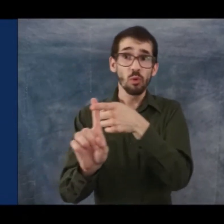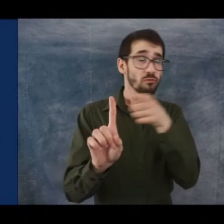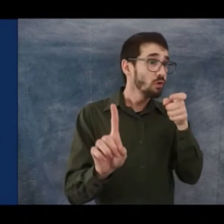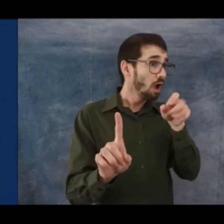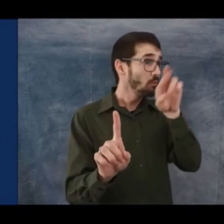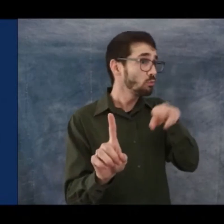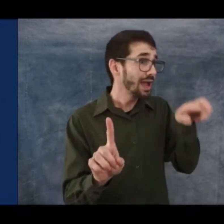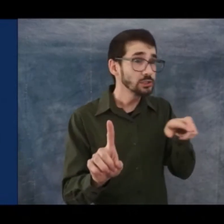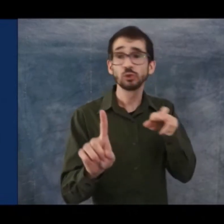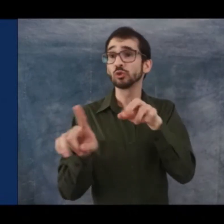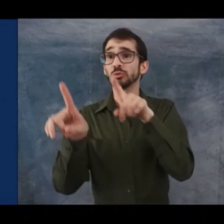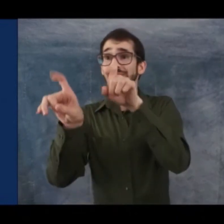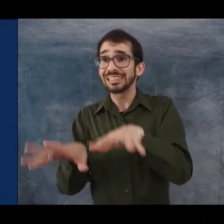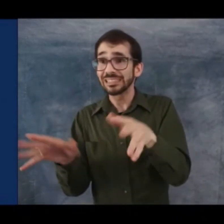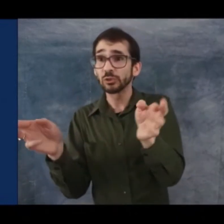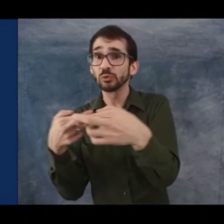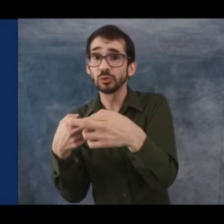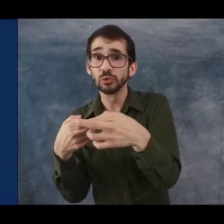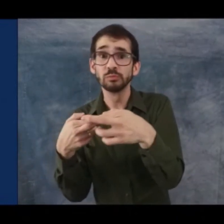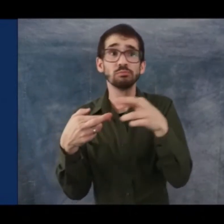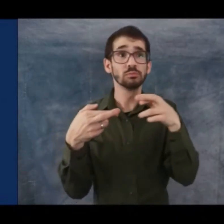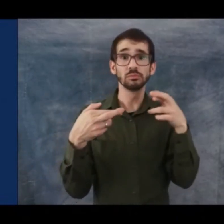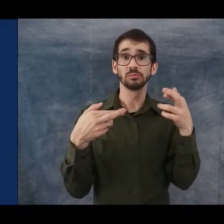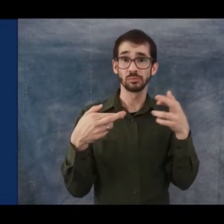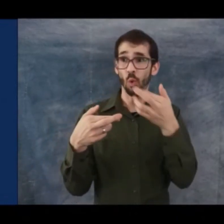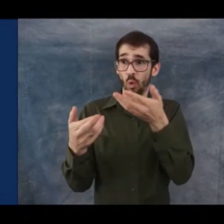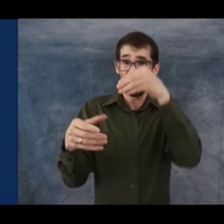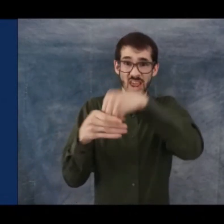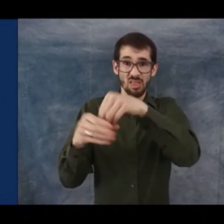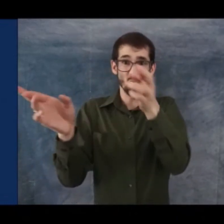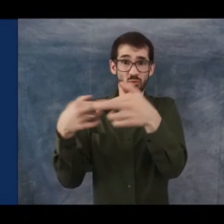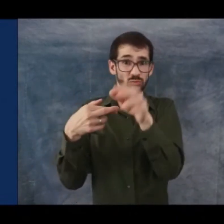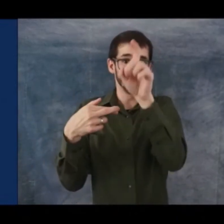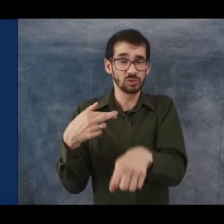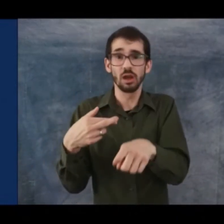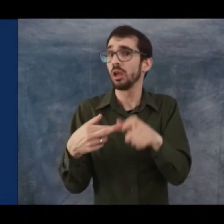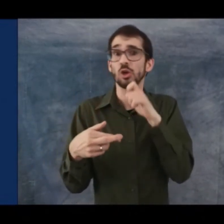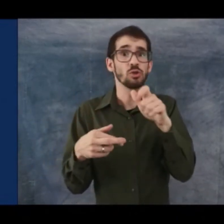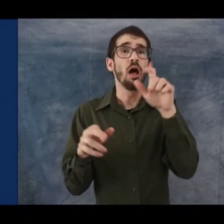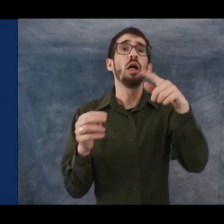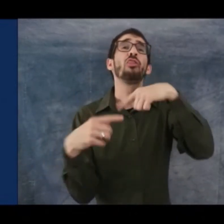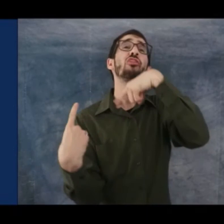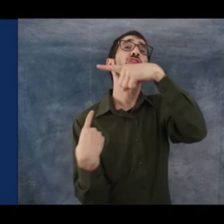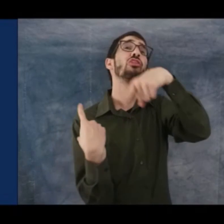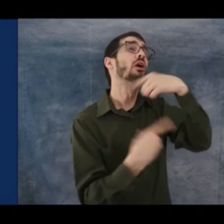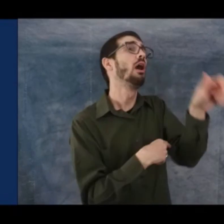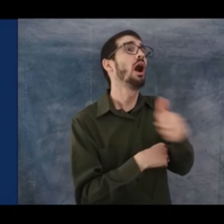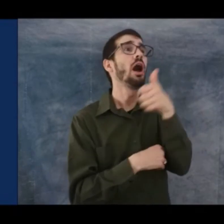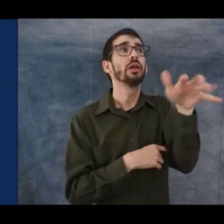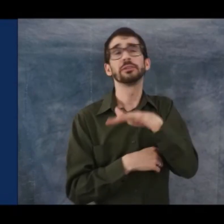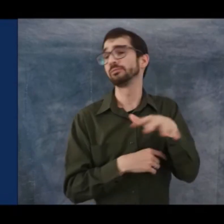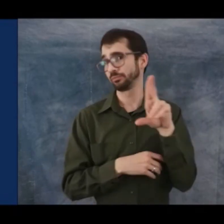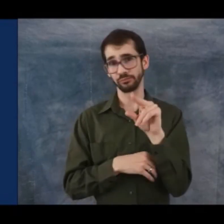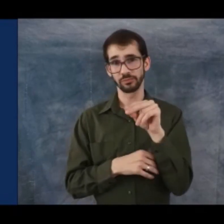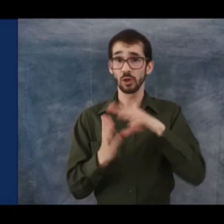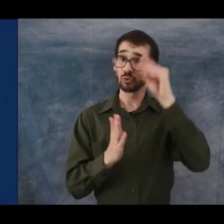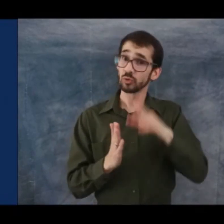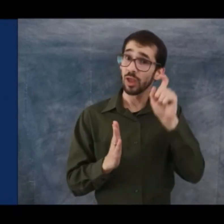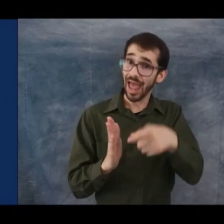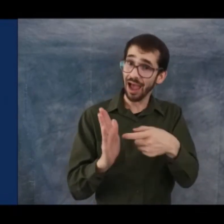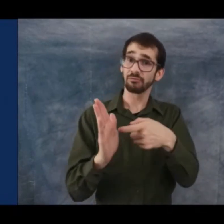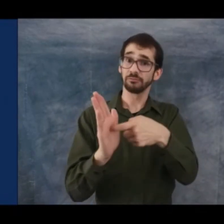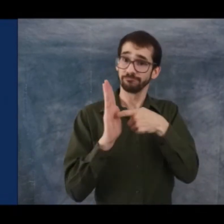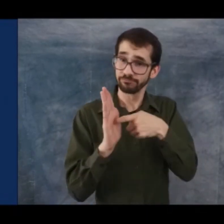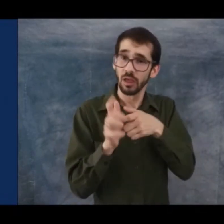restroom. Students should not be in any other areas on campus. Students are reminded that they should follow the DPS Code of Conduct at all